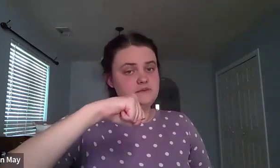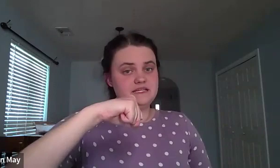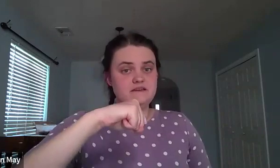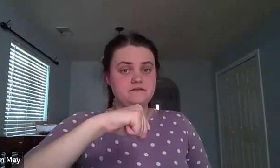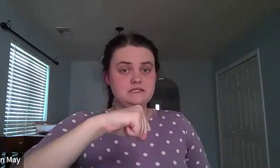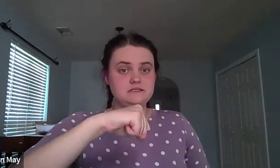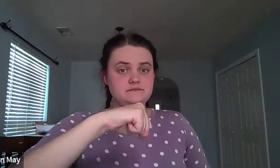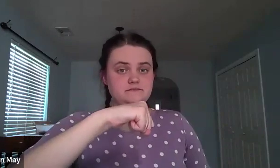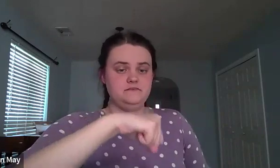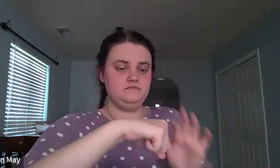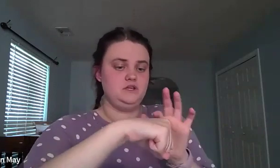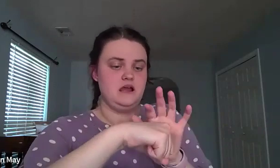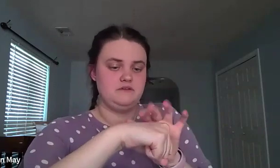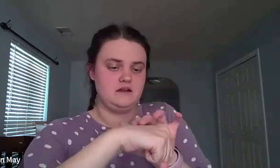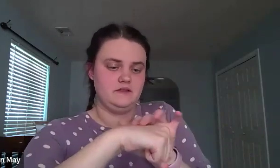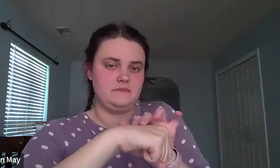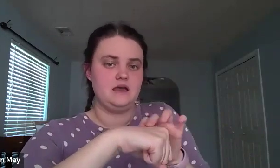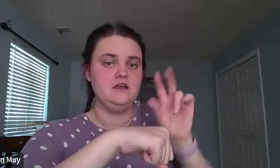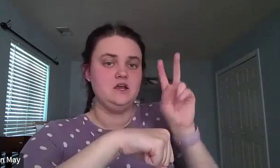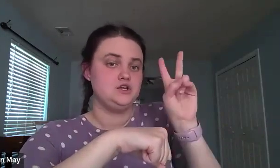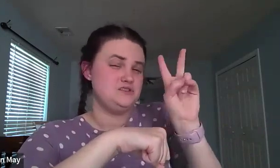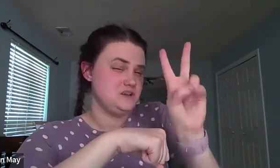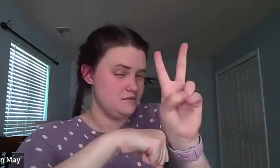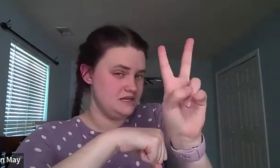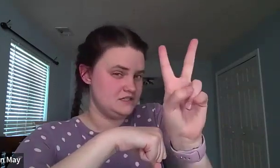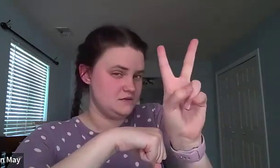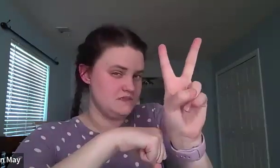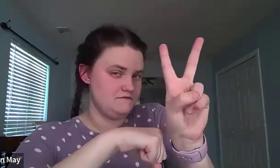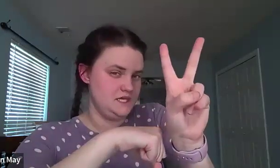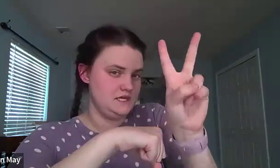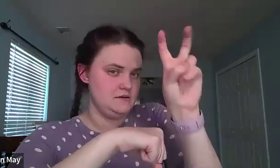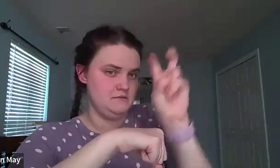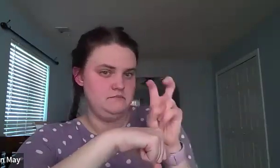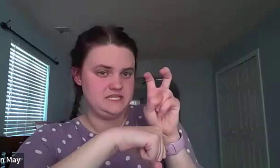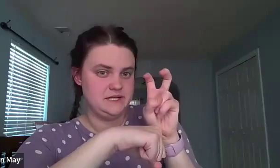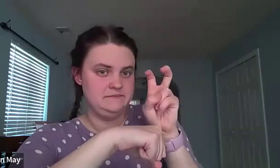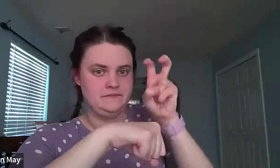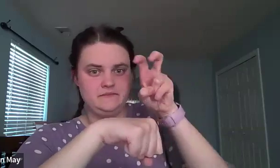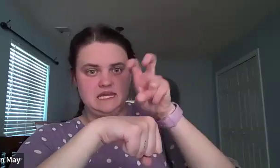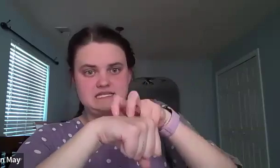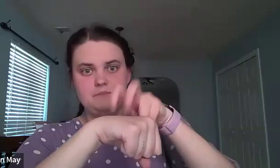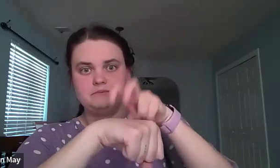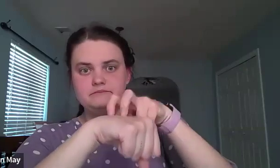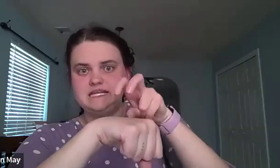It's in a fist. You're going to have kind of like the back. Your dominant is going to be in that V, bend them, and tap.